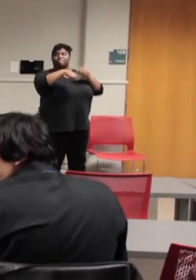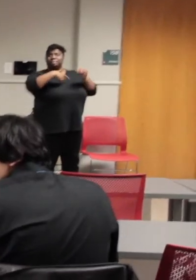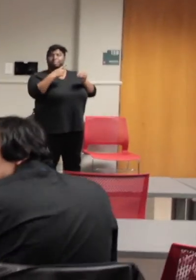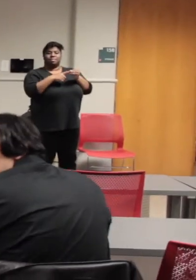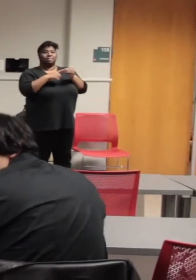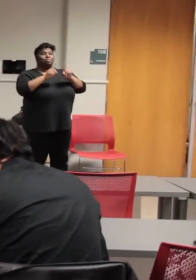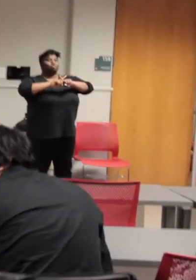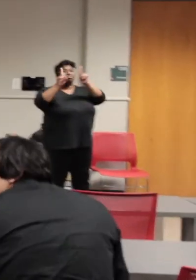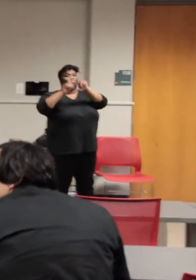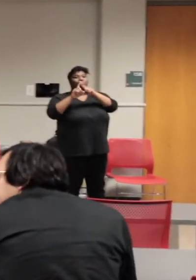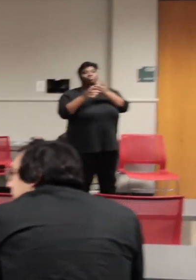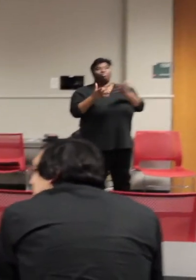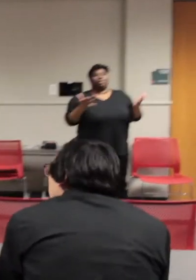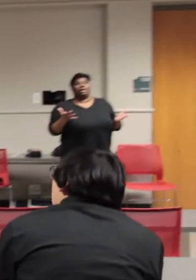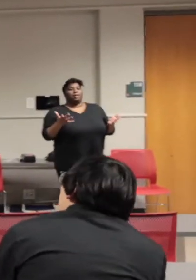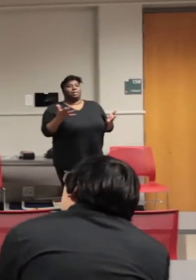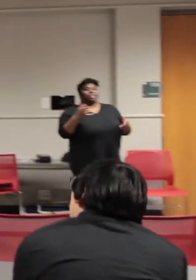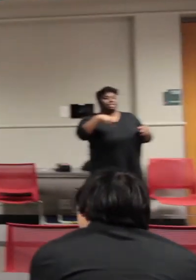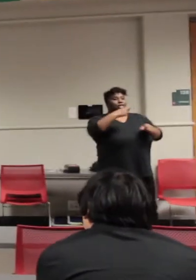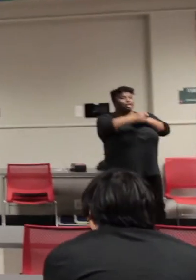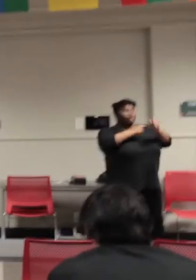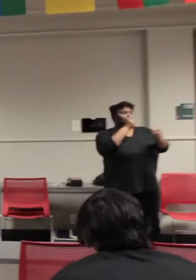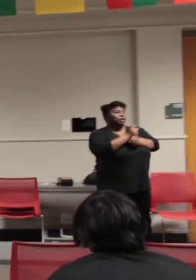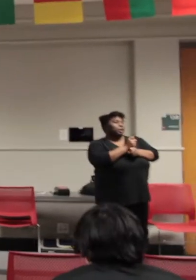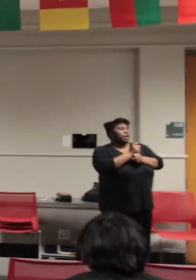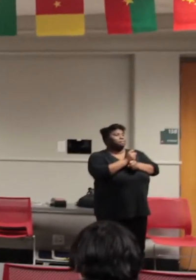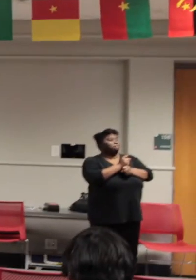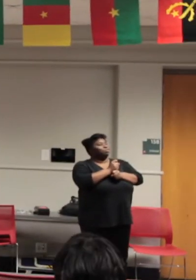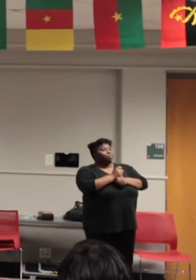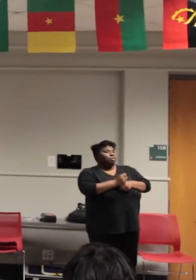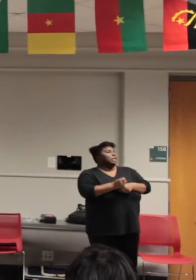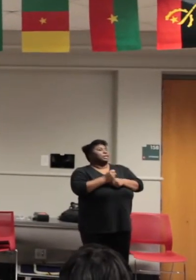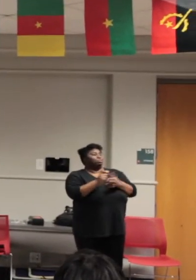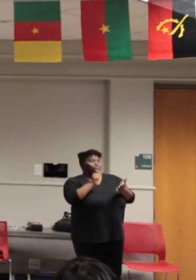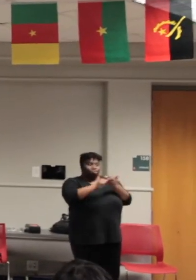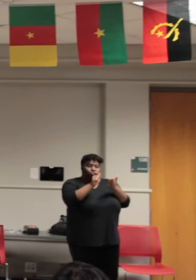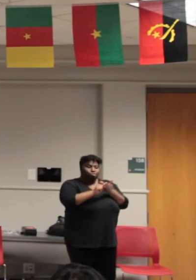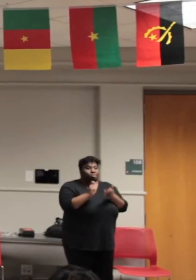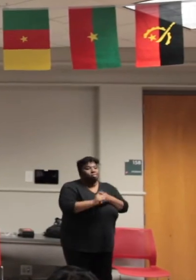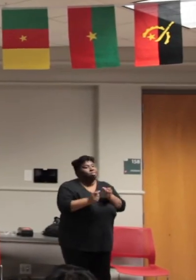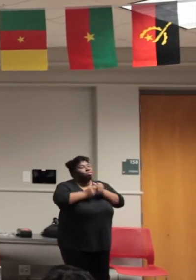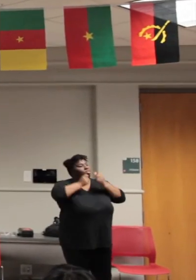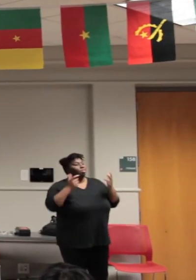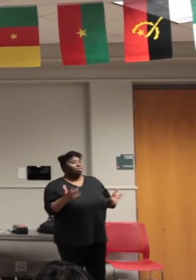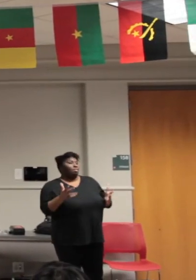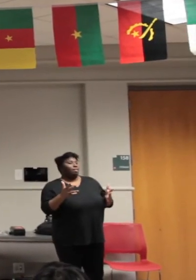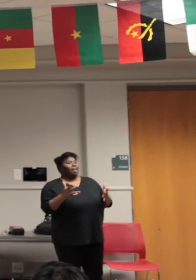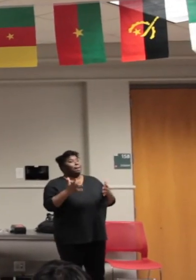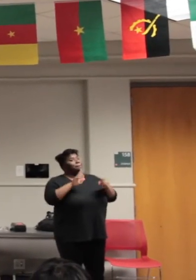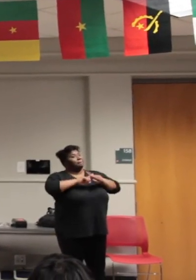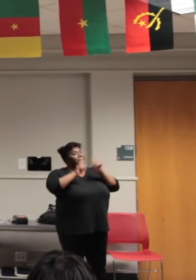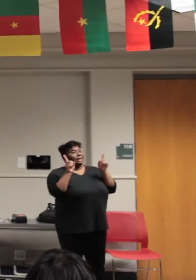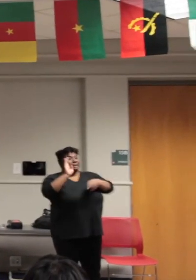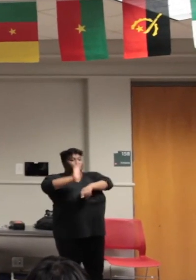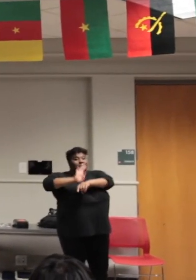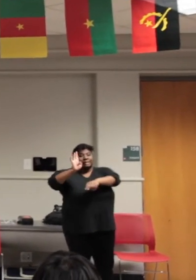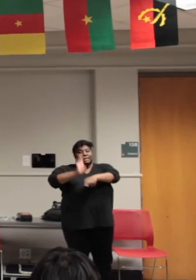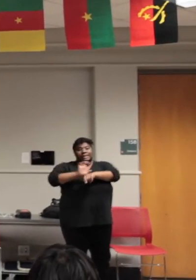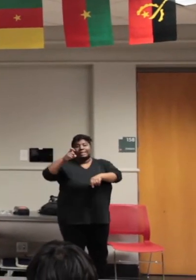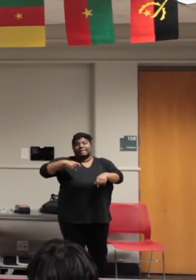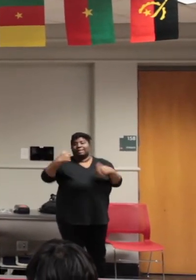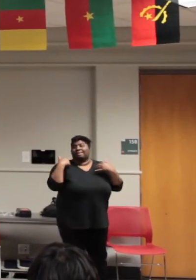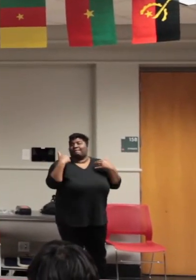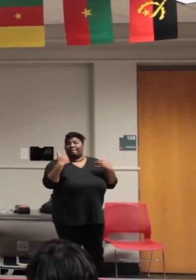I really want this year to be about poetry, pretty heavily for me, but also business sustains my life as an entrepreneur,